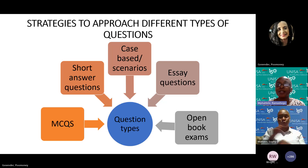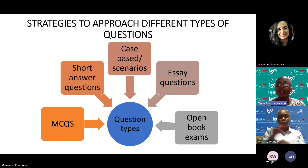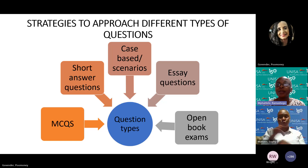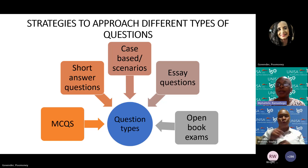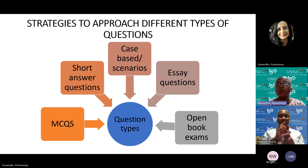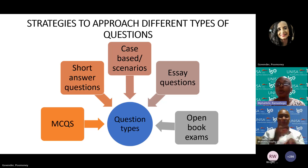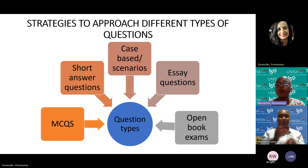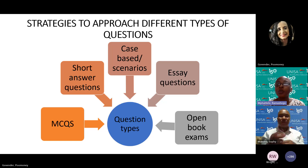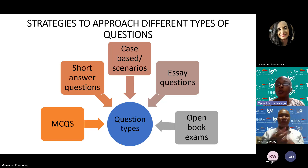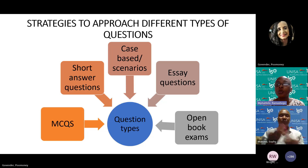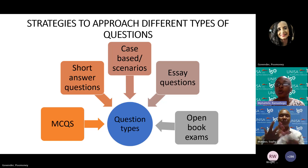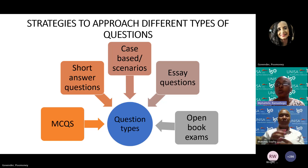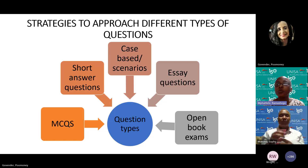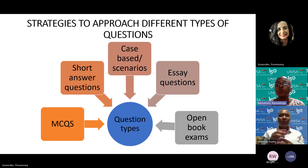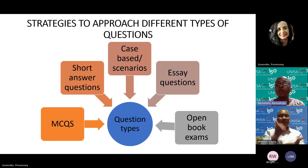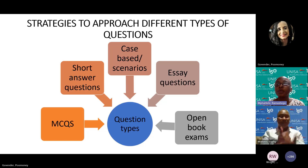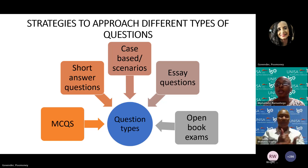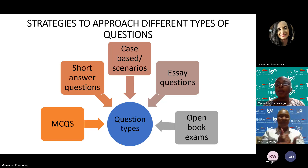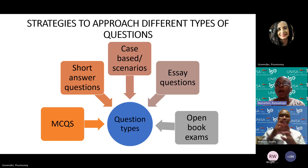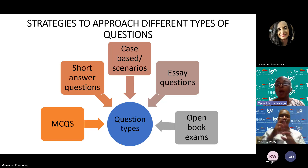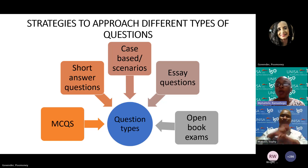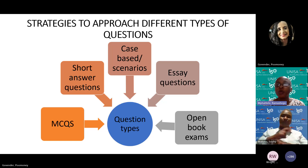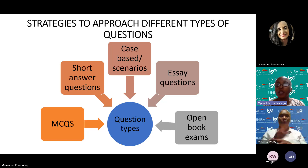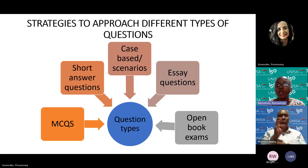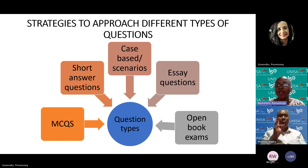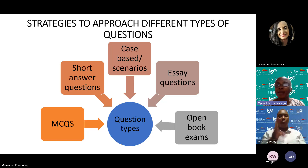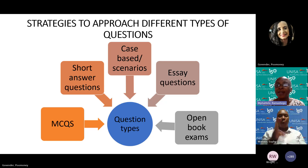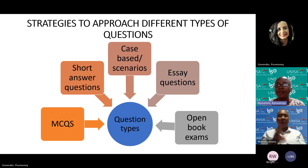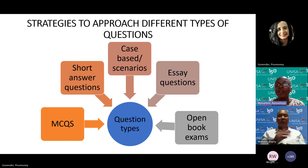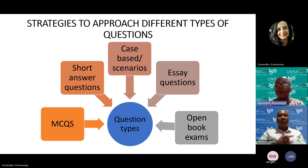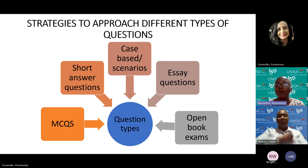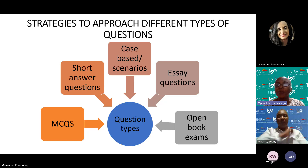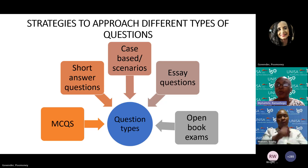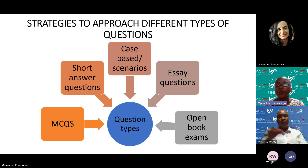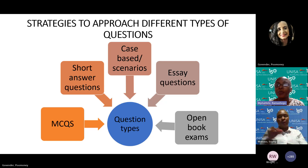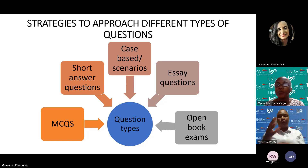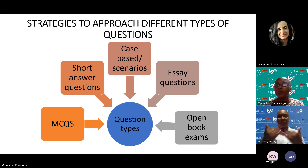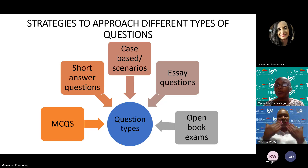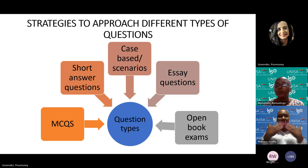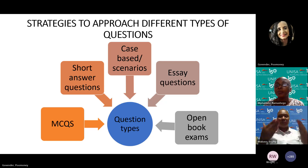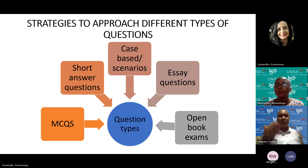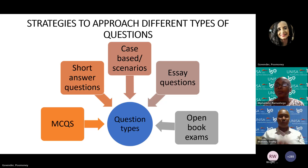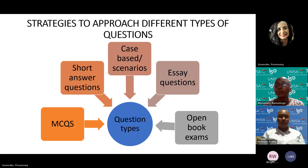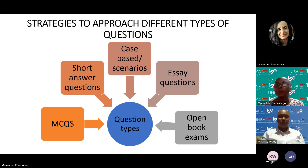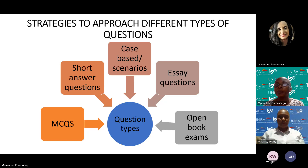back, relax. We're going to empower you today. Thank you.